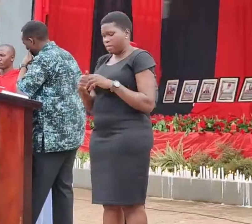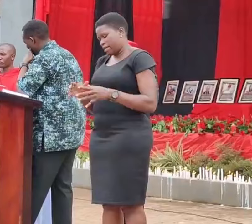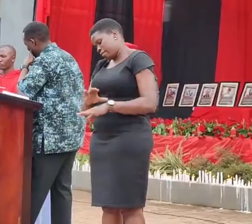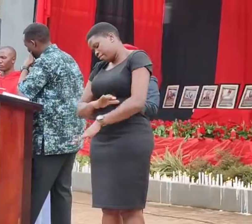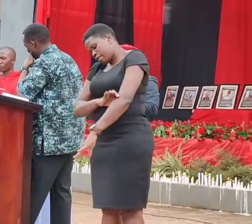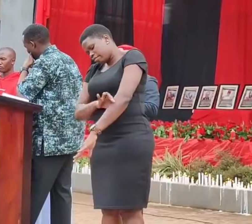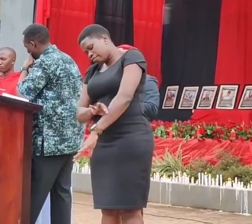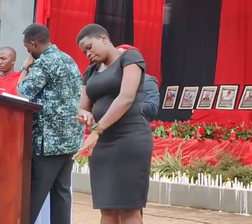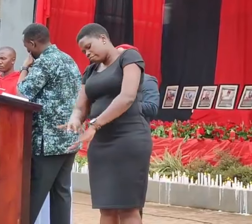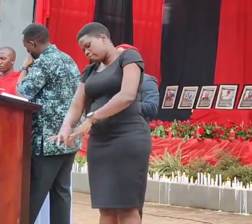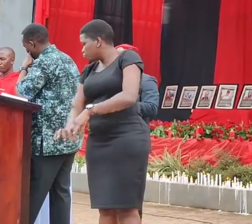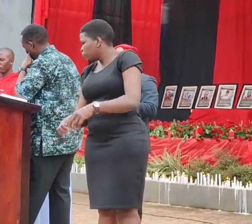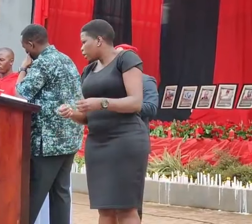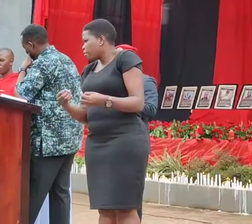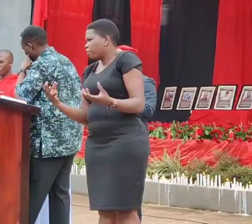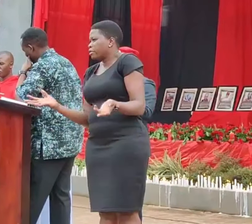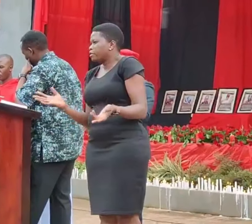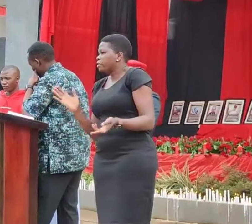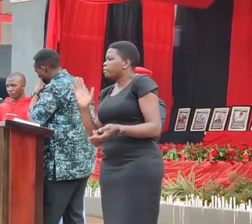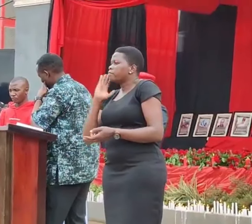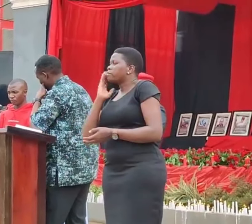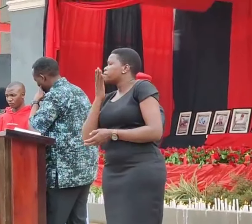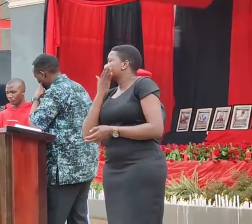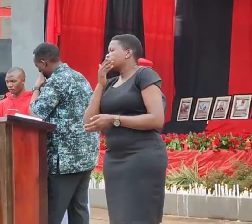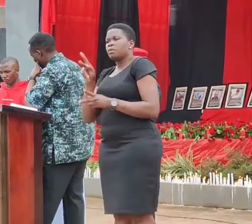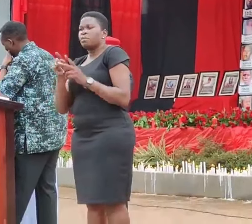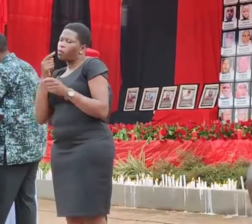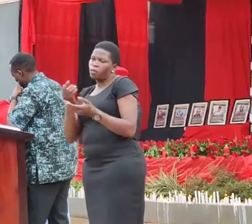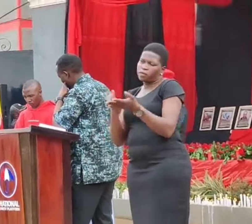leg. She's beating those who